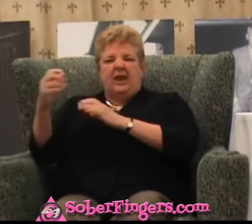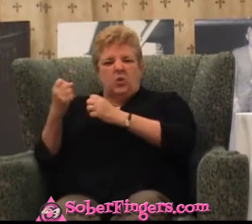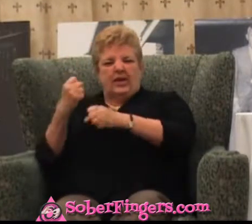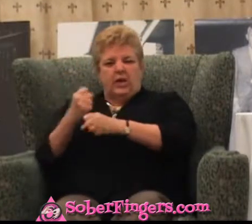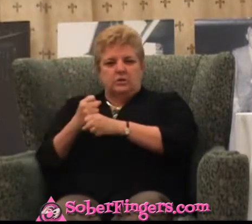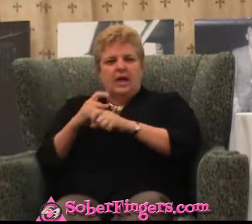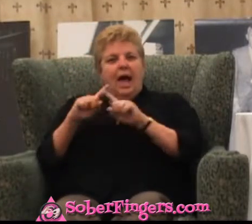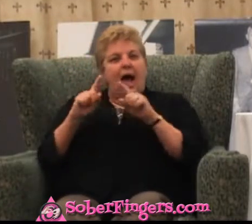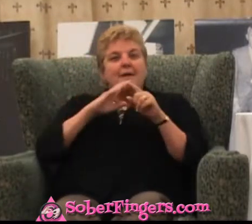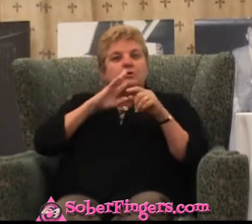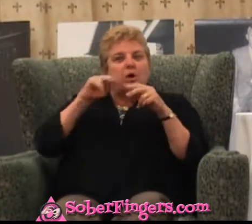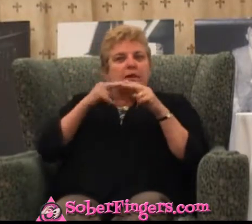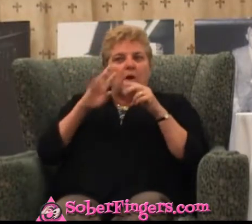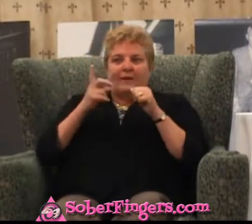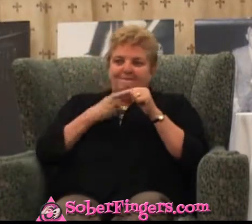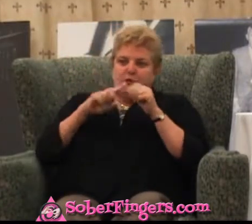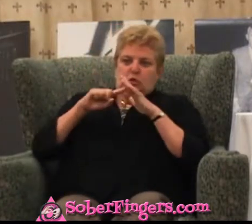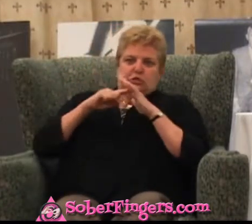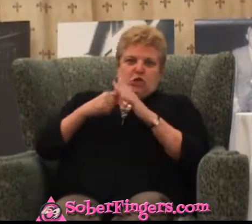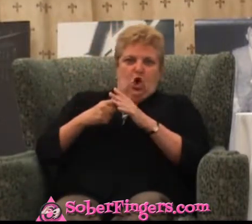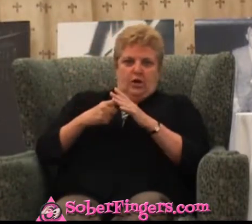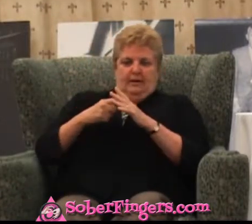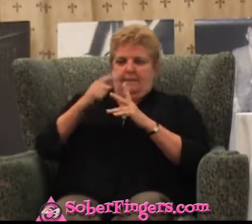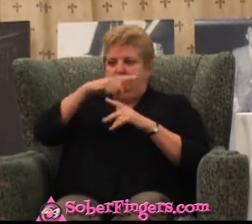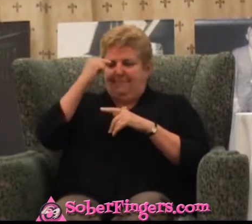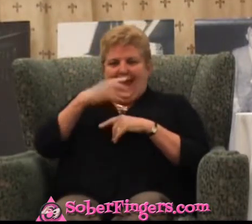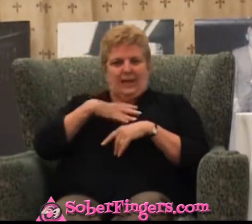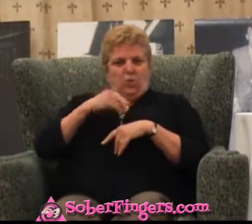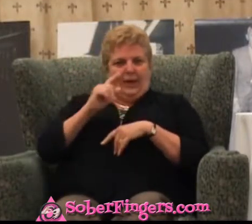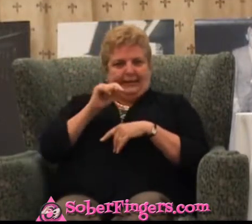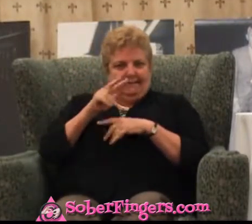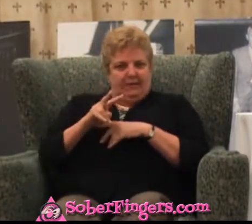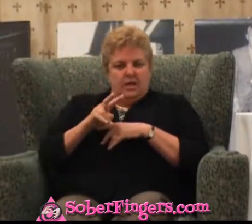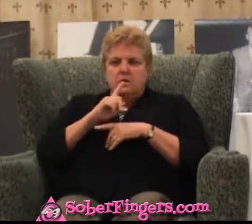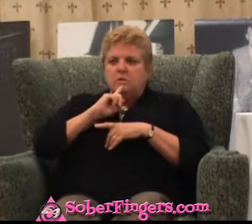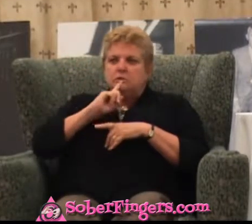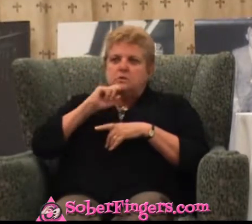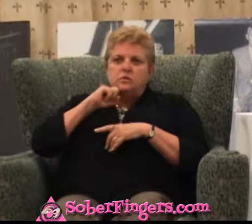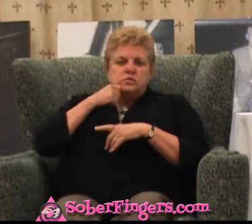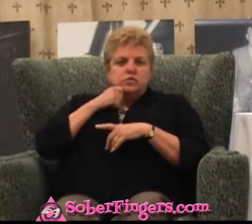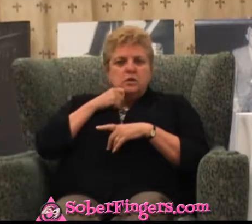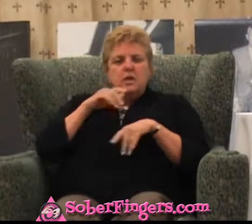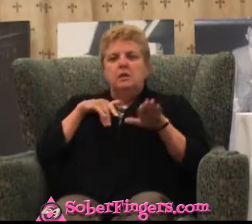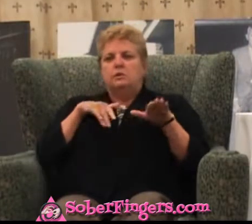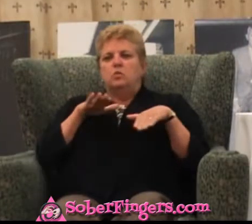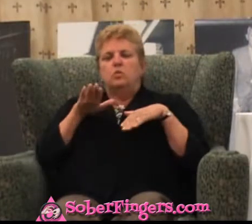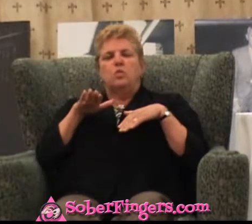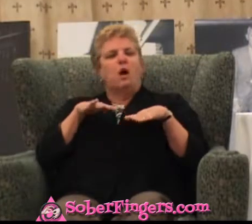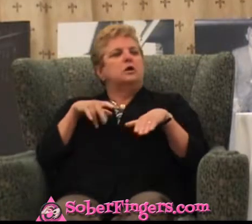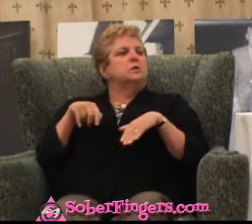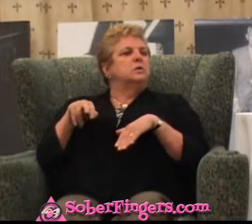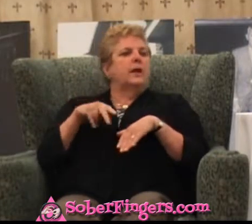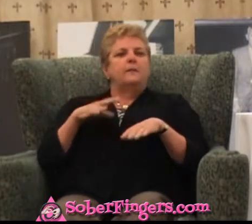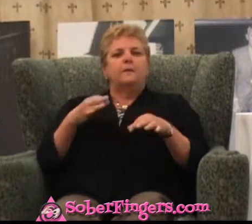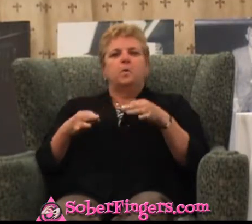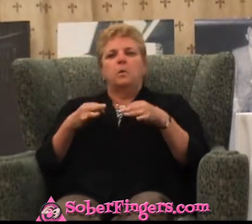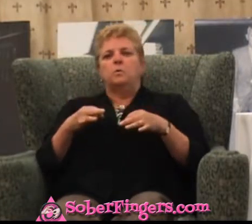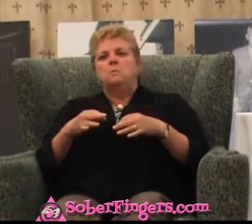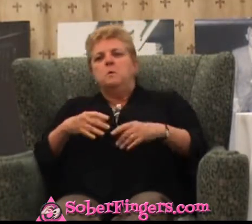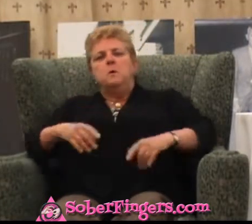series of Perry Mason. When he was, he was so sharp. He would walk around the courtroom with a certain command and a presence